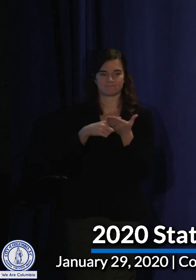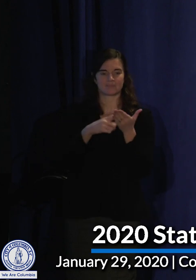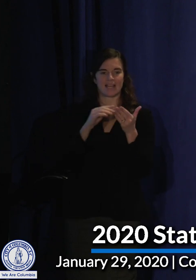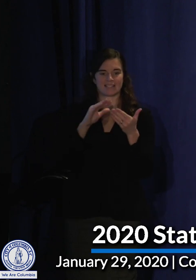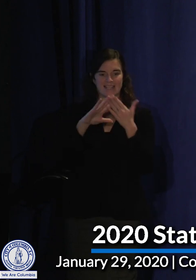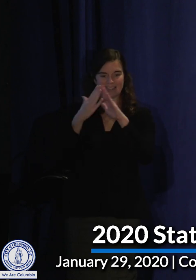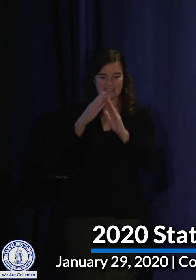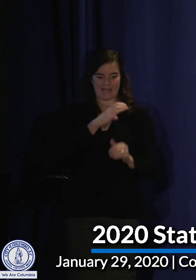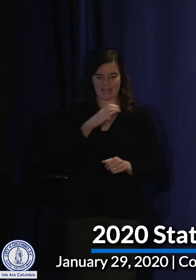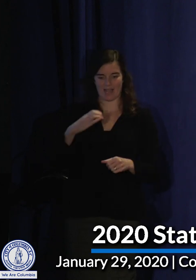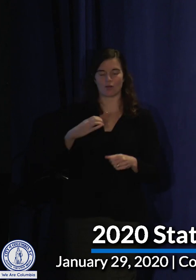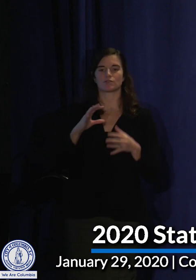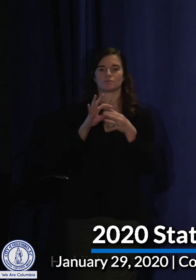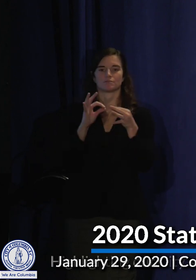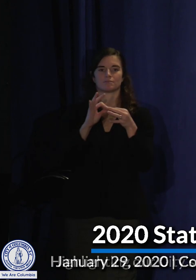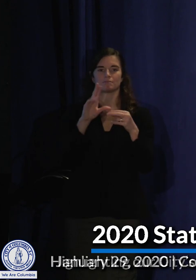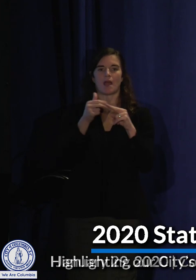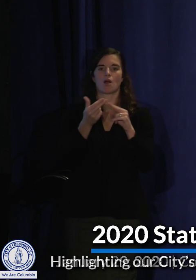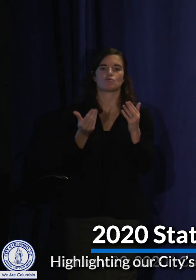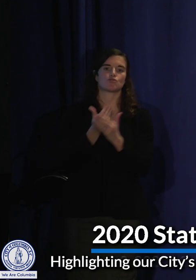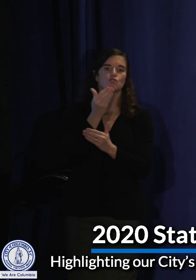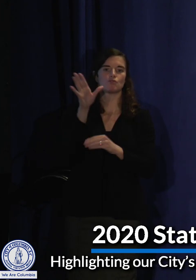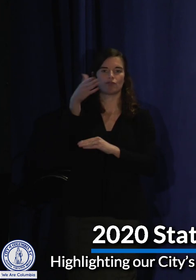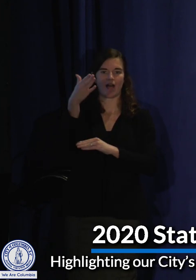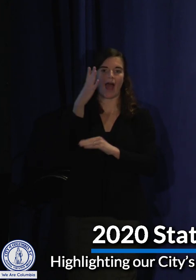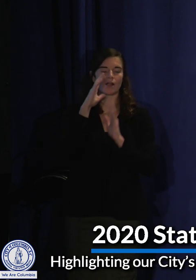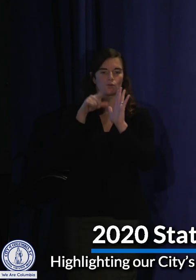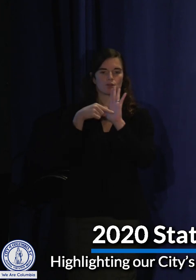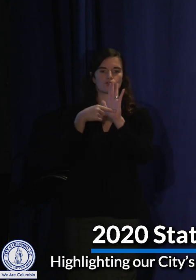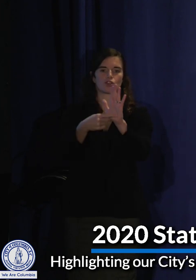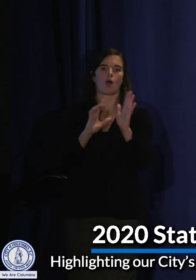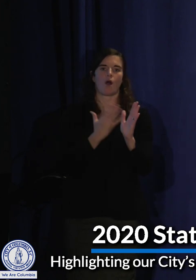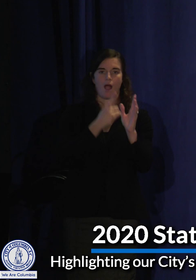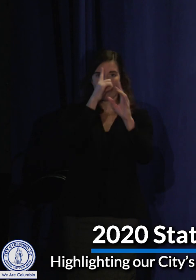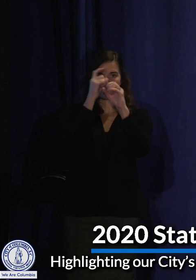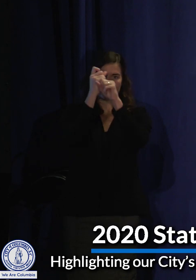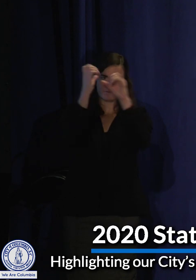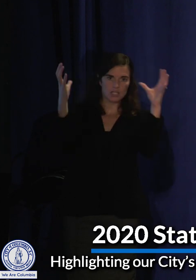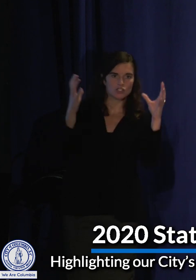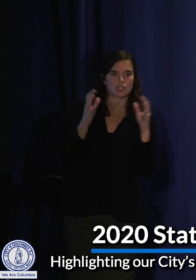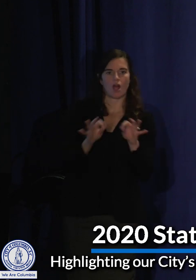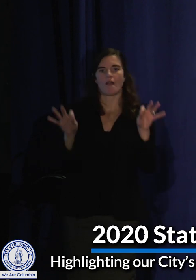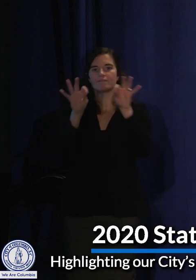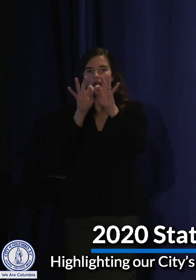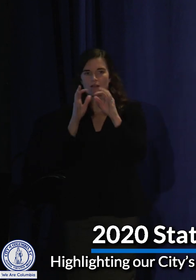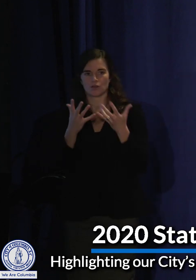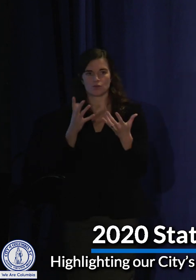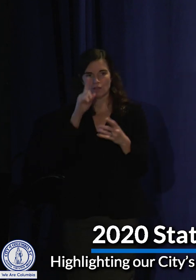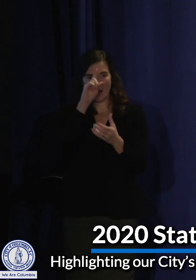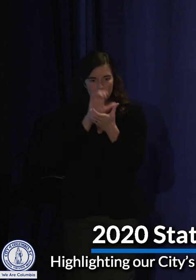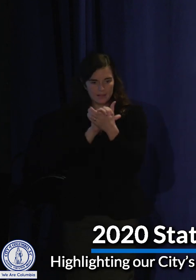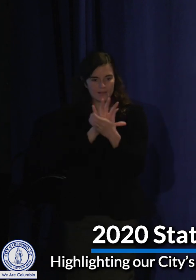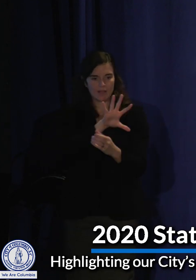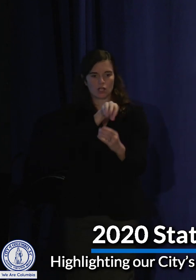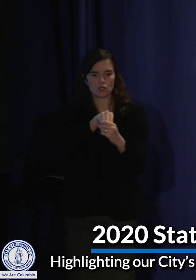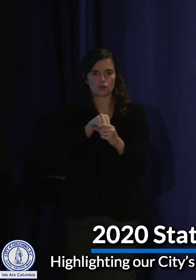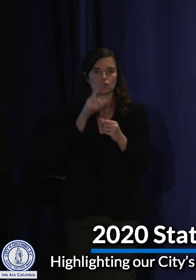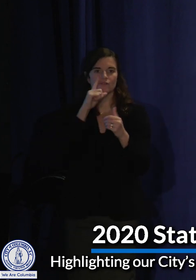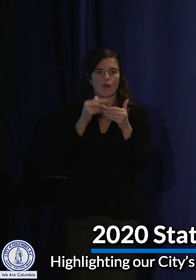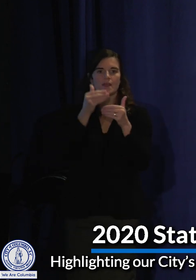flag that will show our vision and our values, our belief in inclusion for the next 100